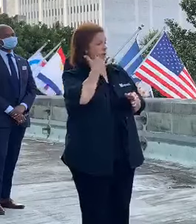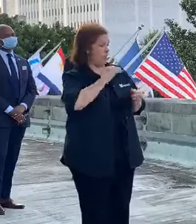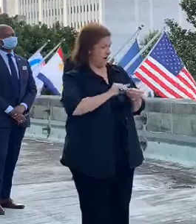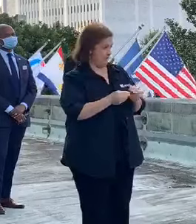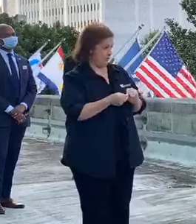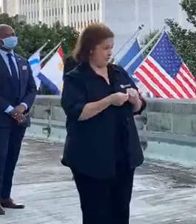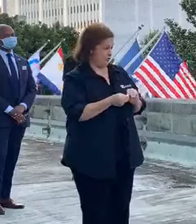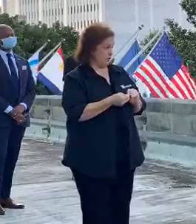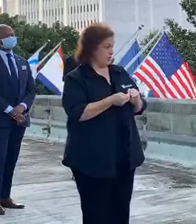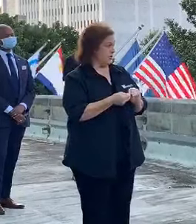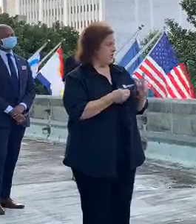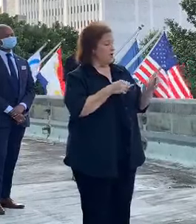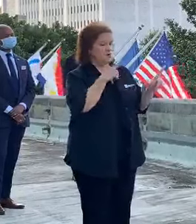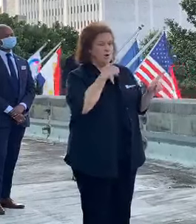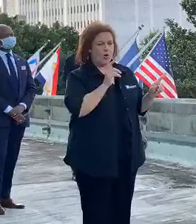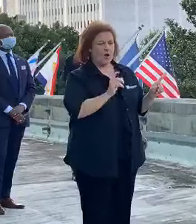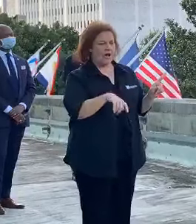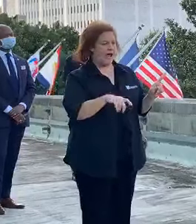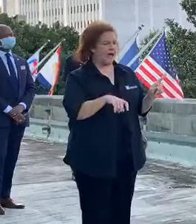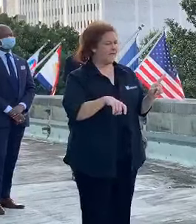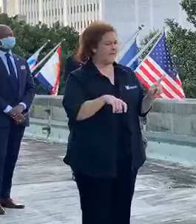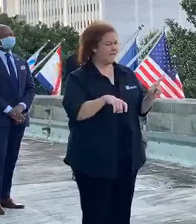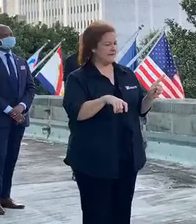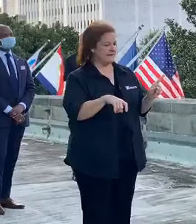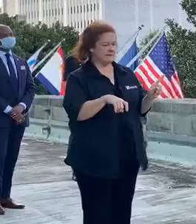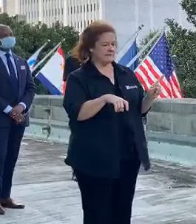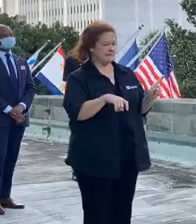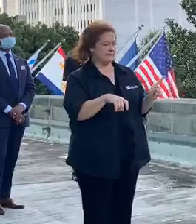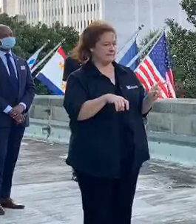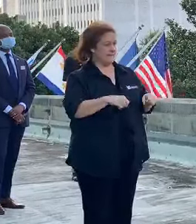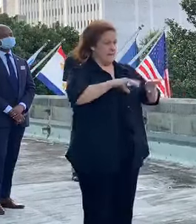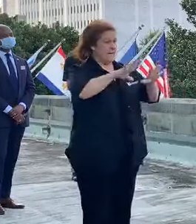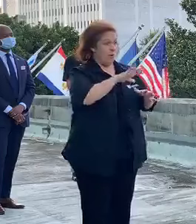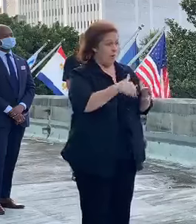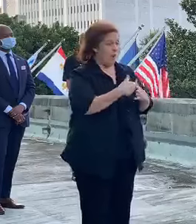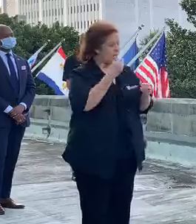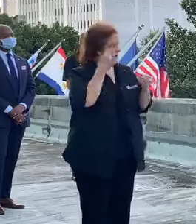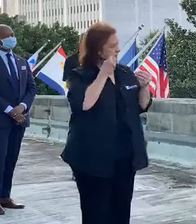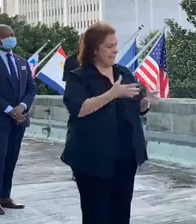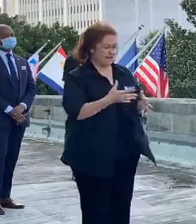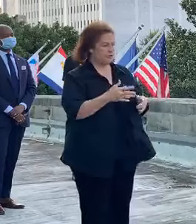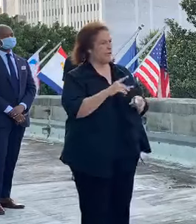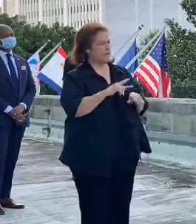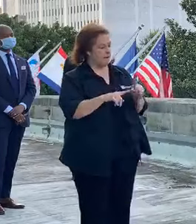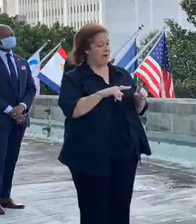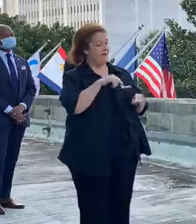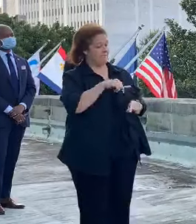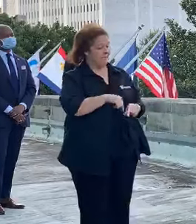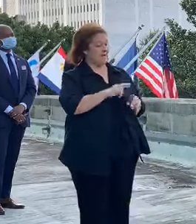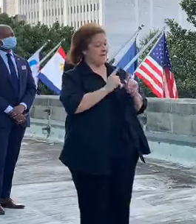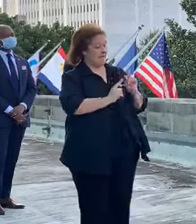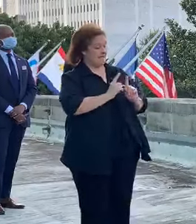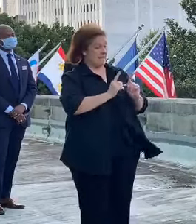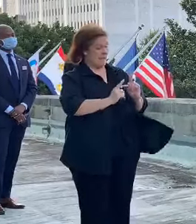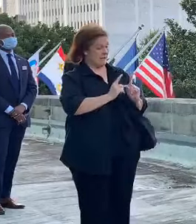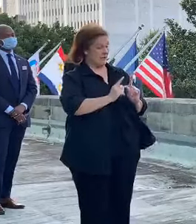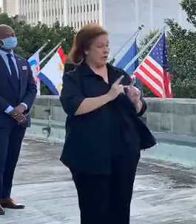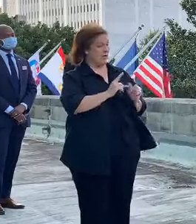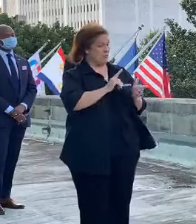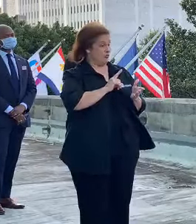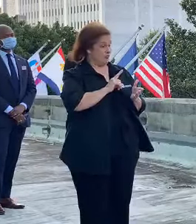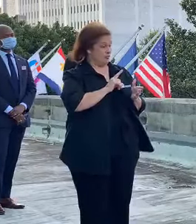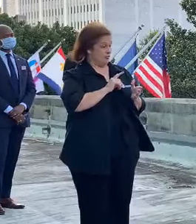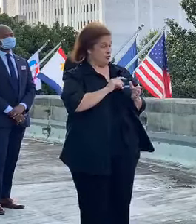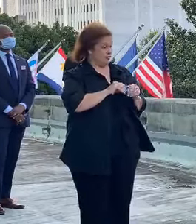number. You don't have to turn anything over, but if you're contacted by a contact tracer, give the information to